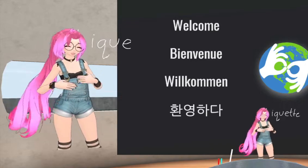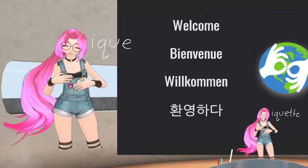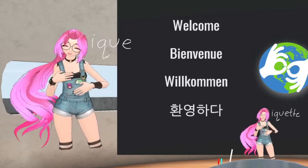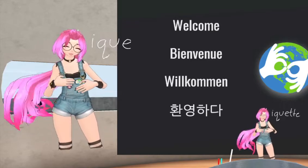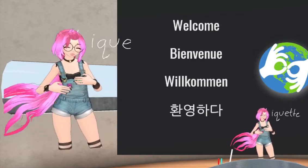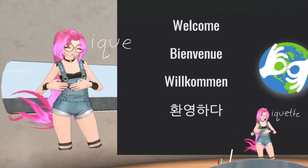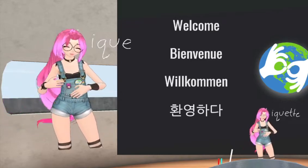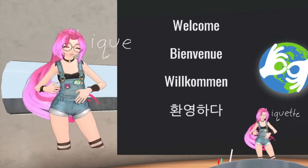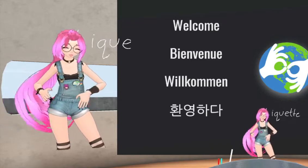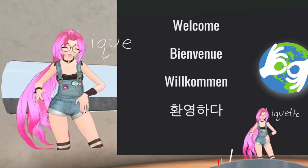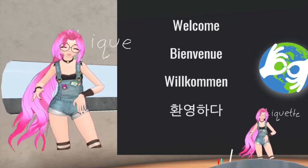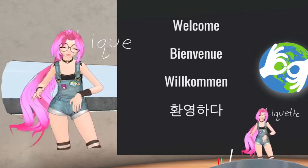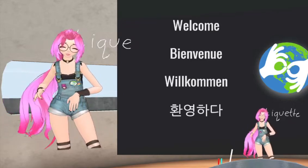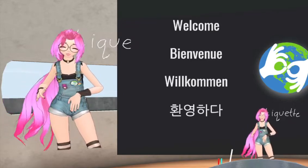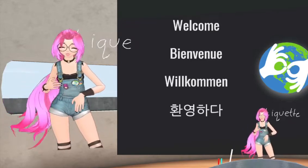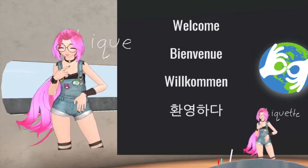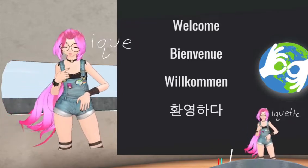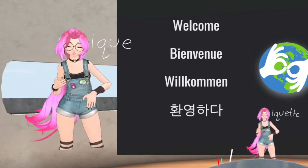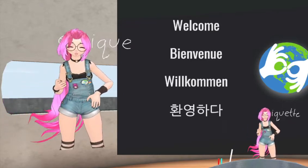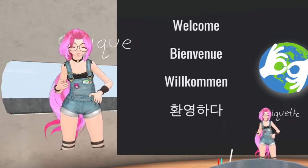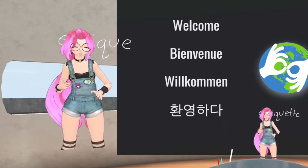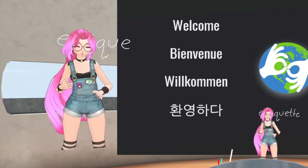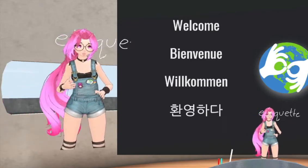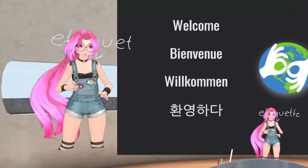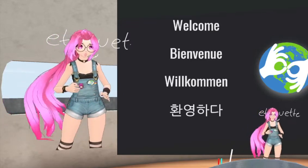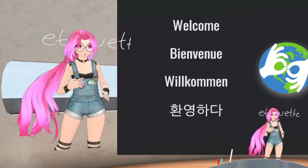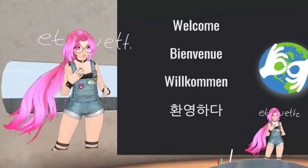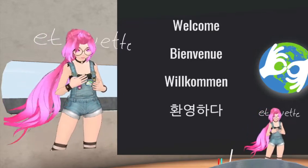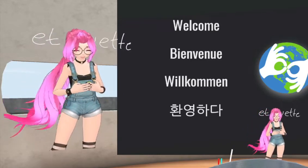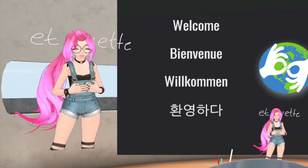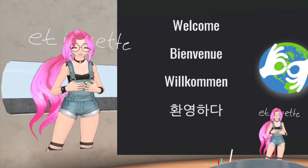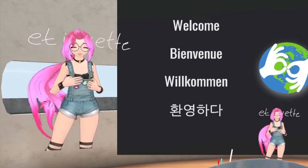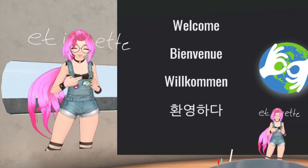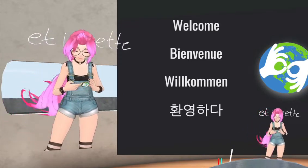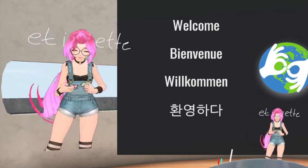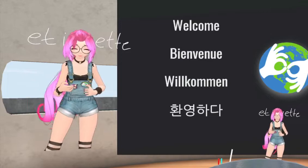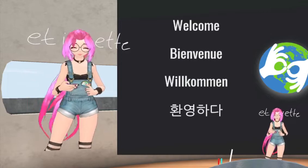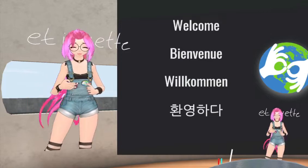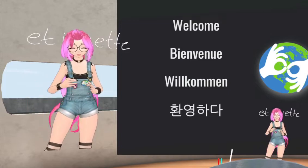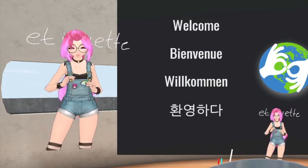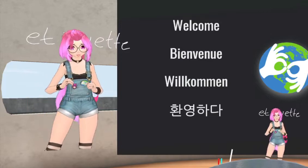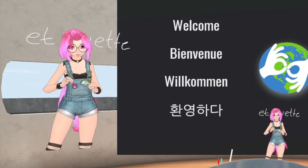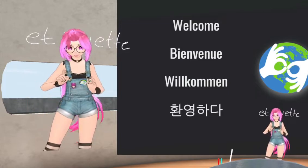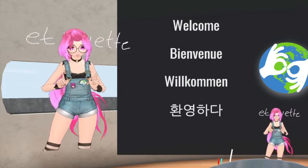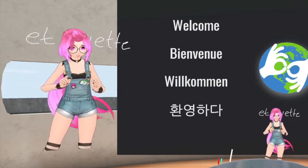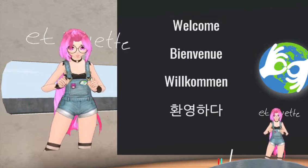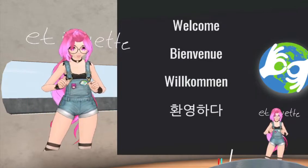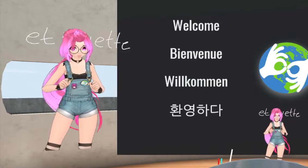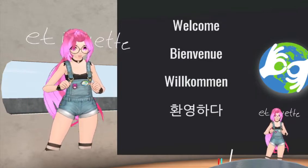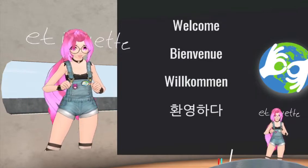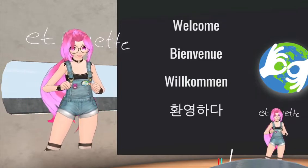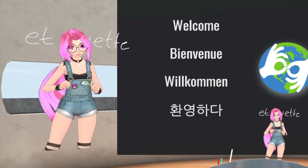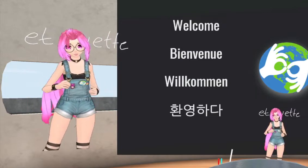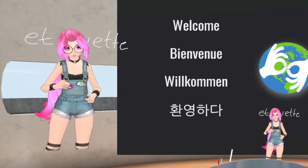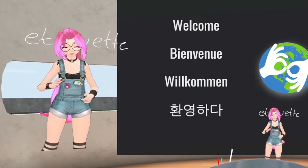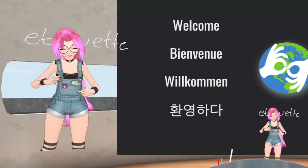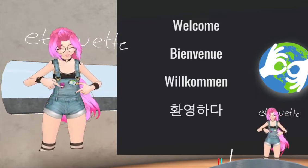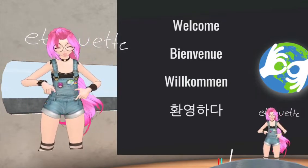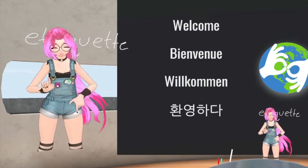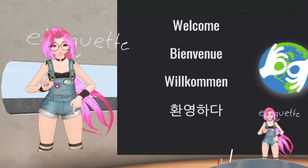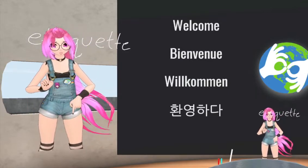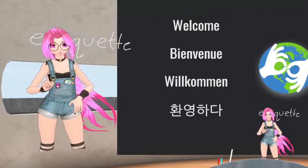and it's a very common thing to say. So I don't want anyone who said this before to be like, oh no. It's totally okay.